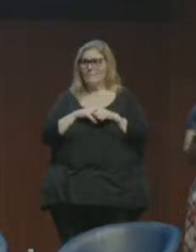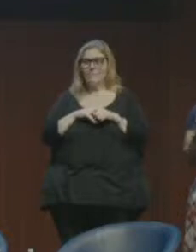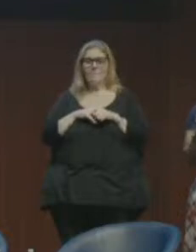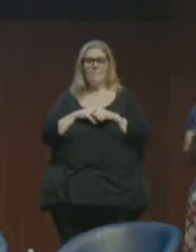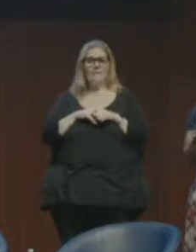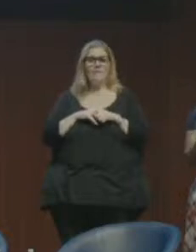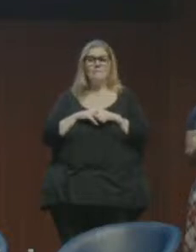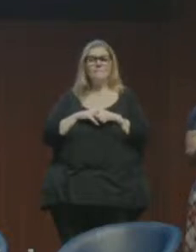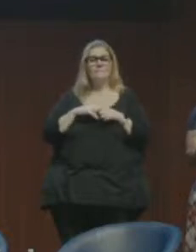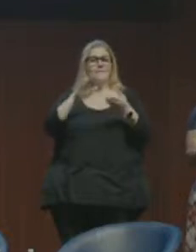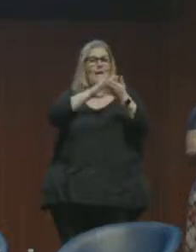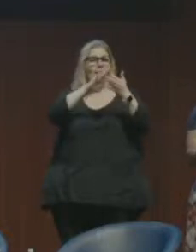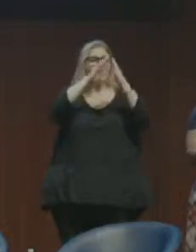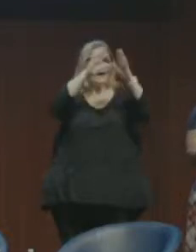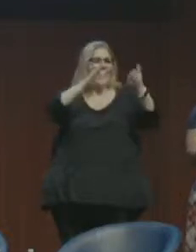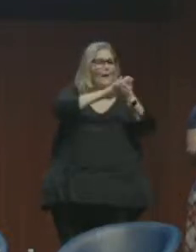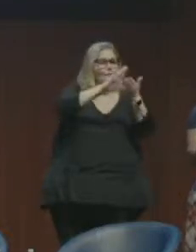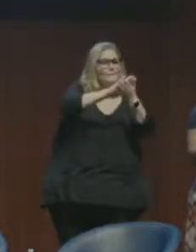Housekeeper,